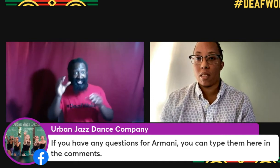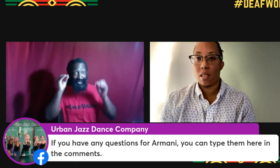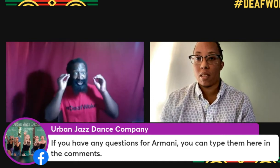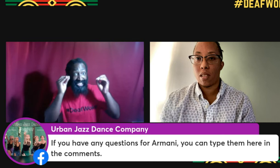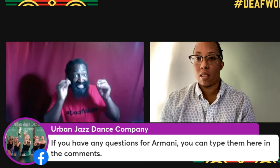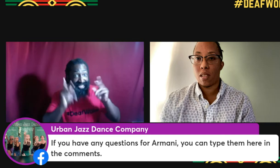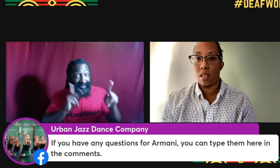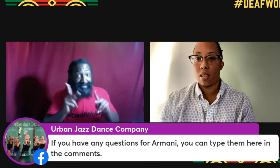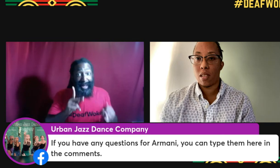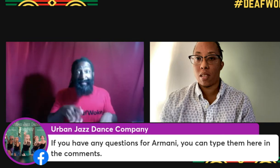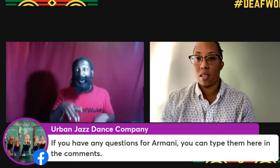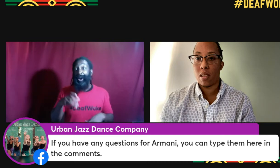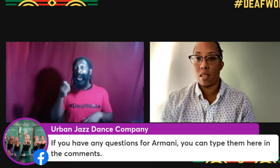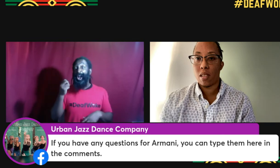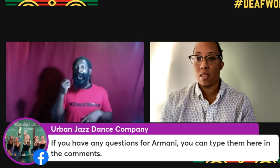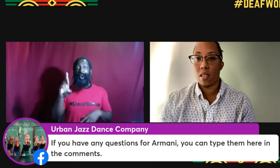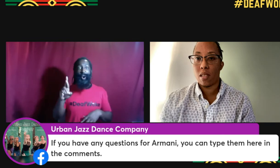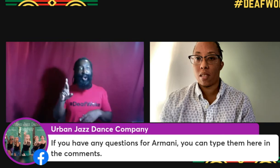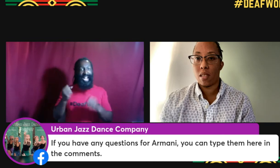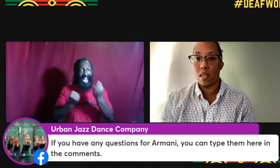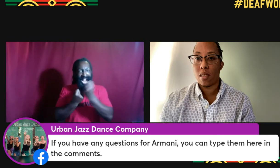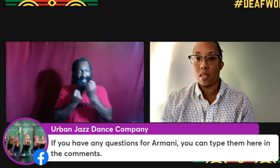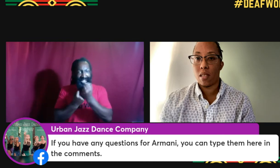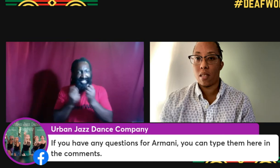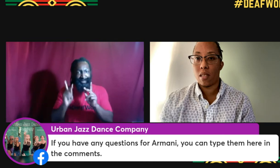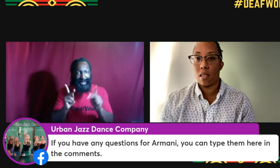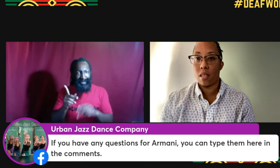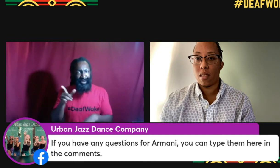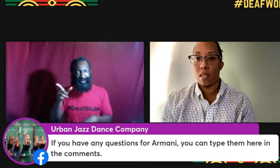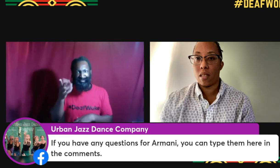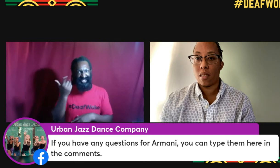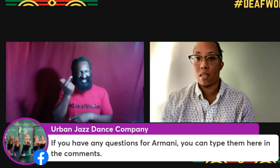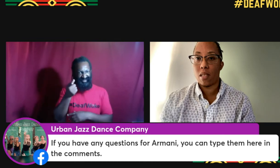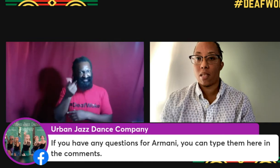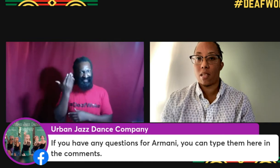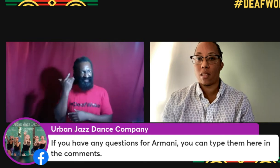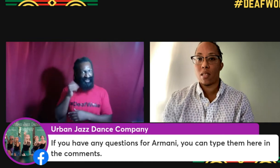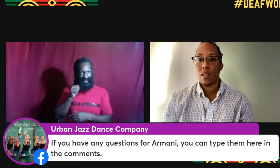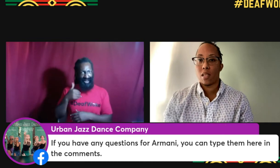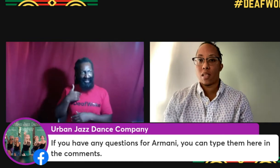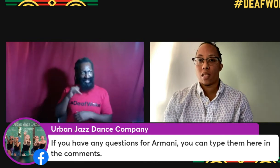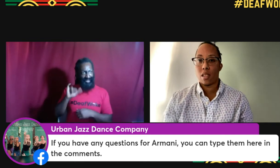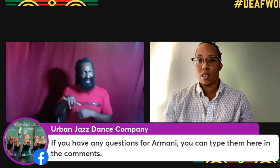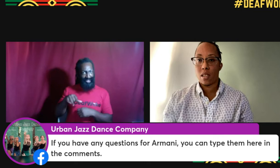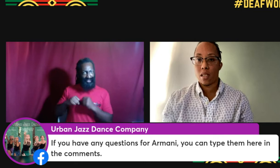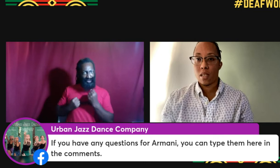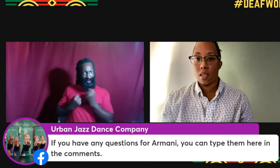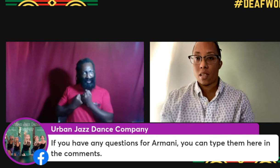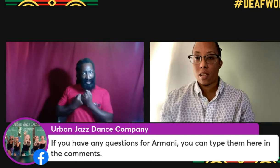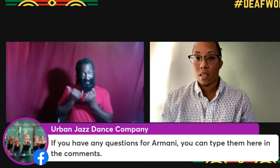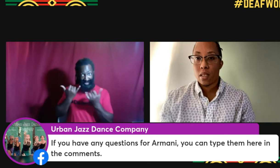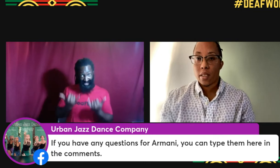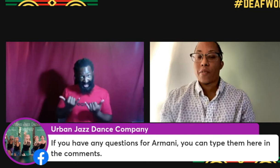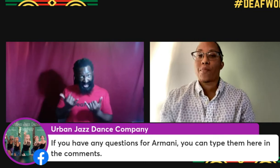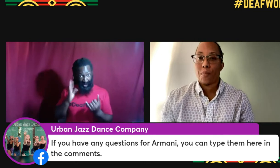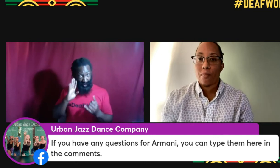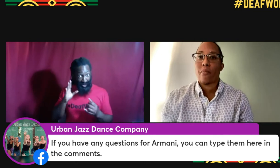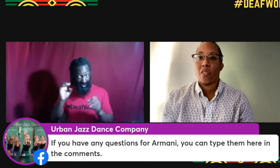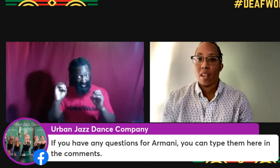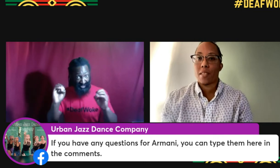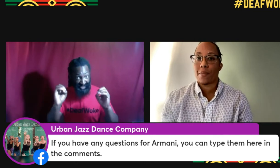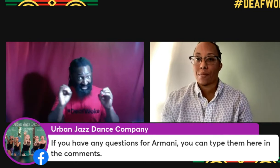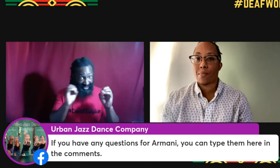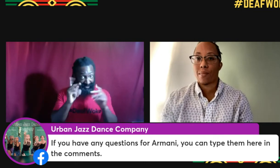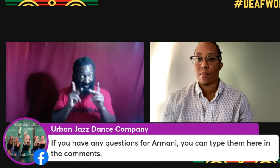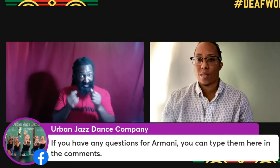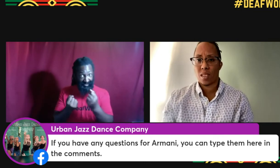You know, what's your path for the future? You're going to be educating people, advocating for people. You know, I